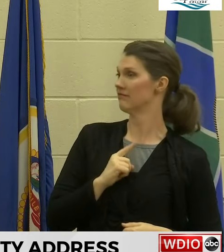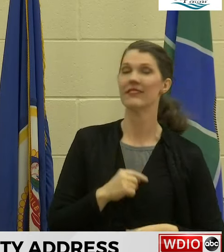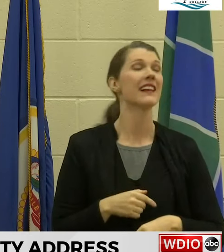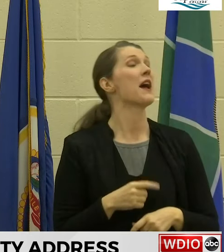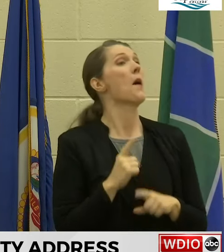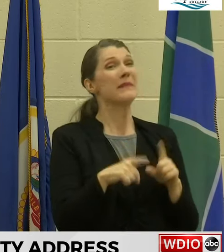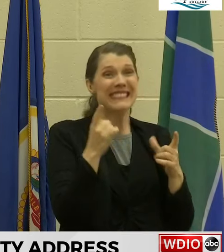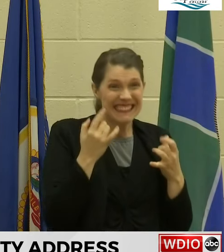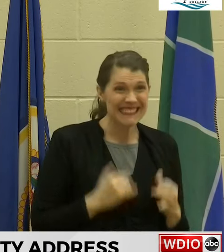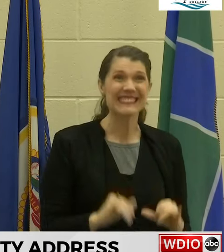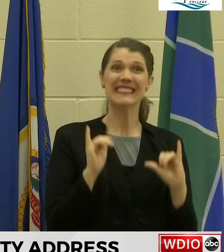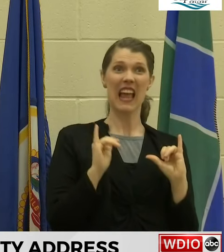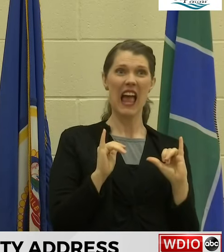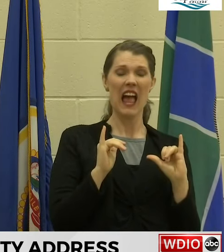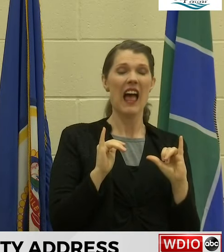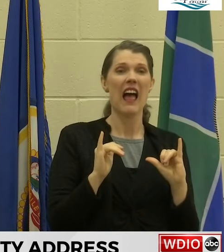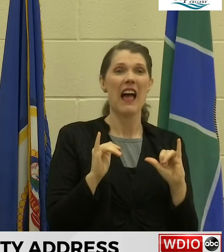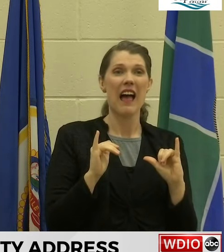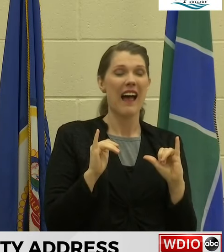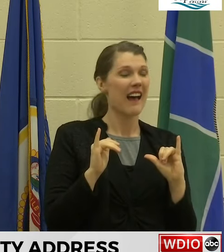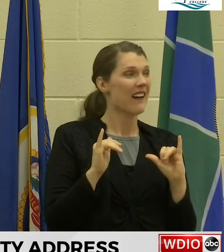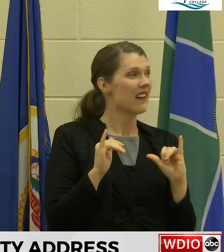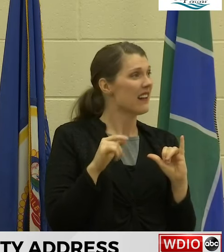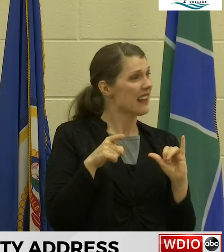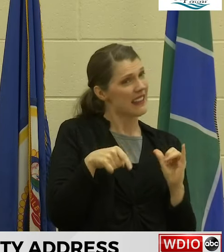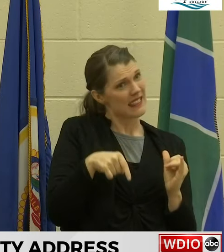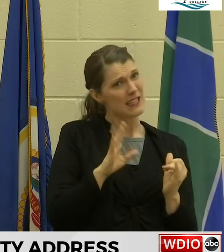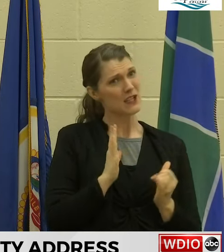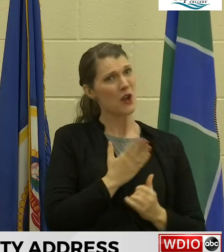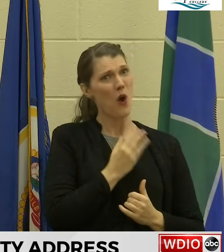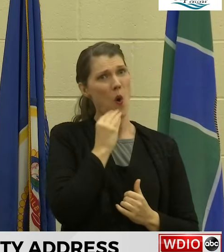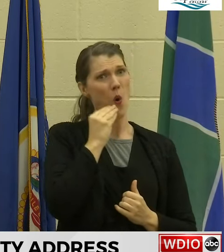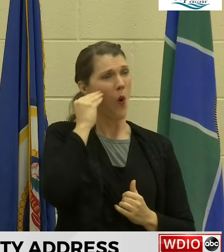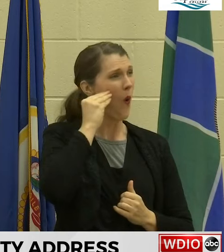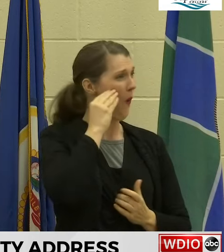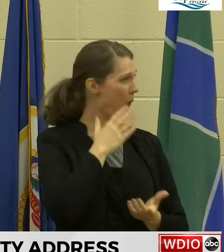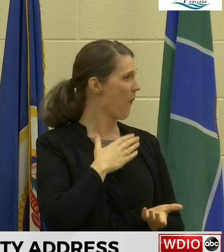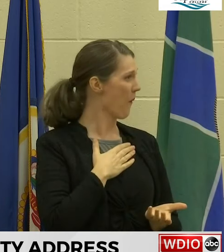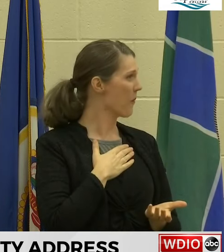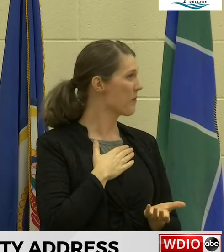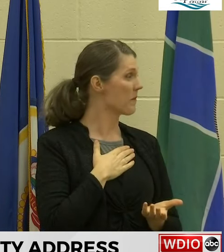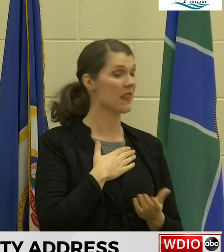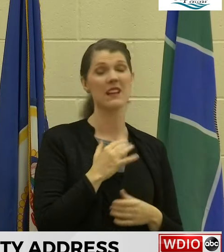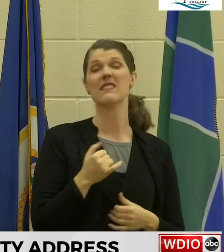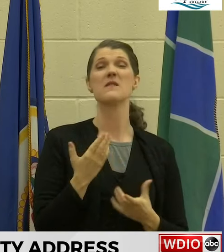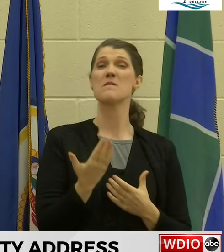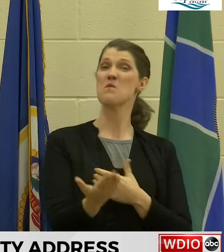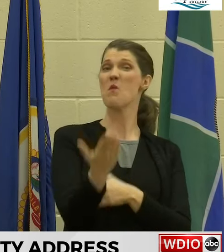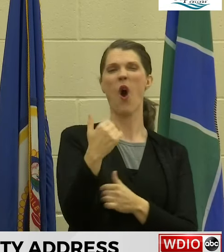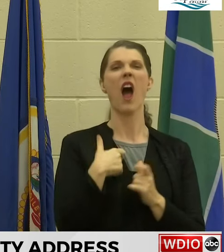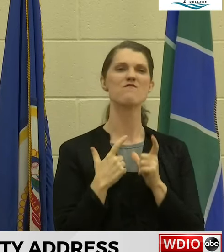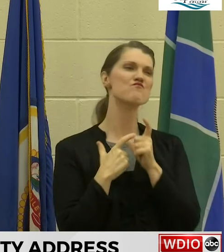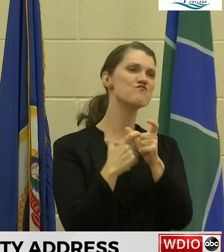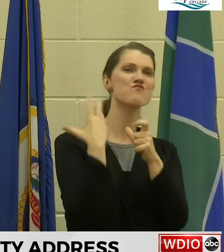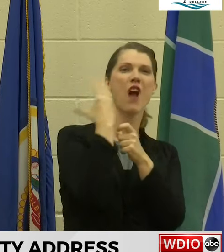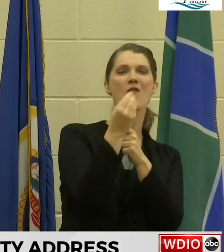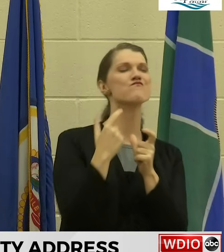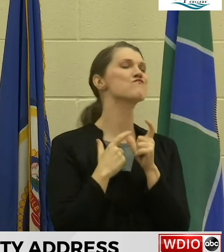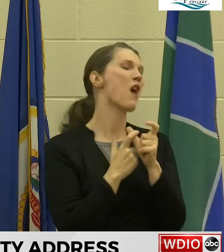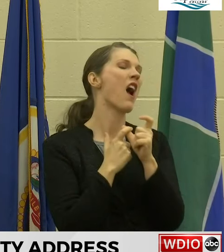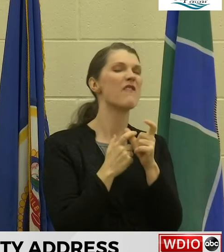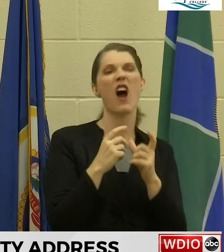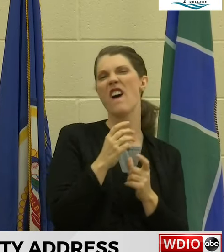And still, this is home. On my morning run, I head across a few